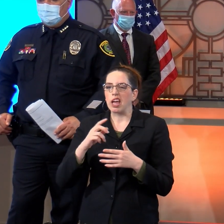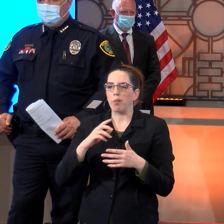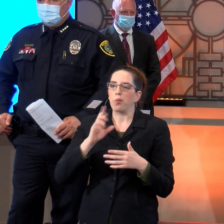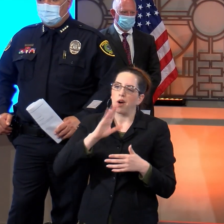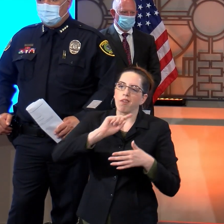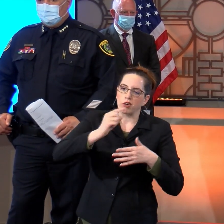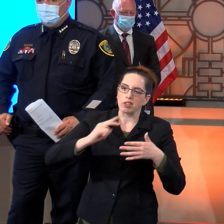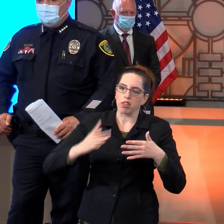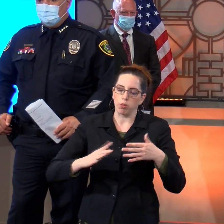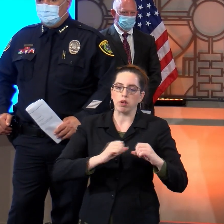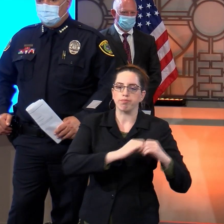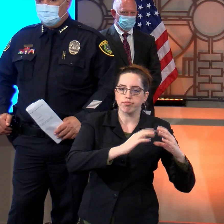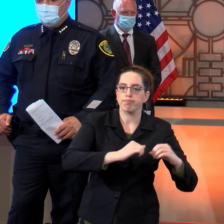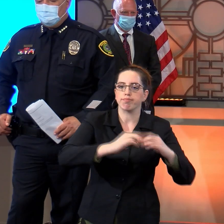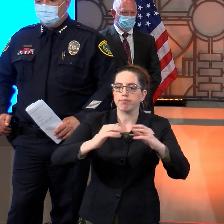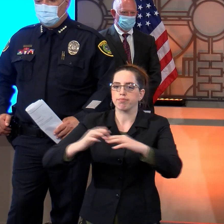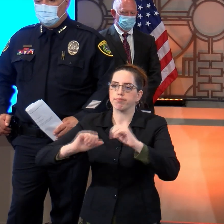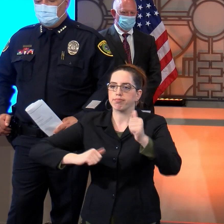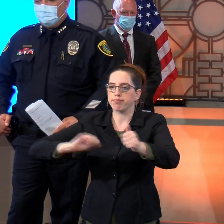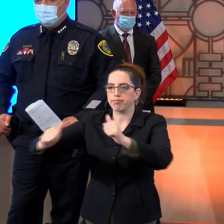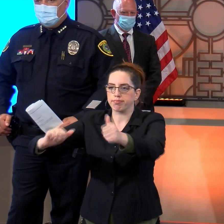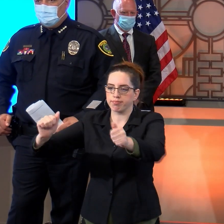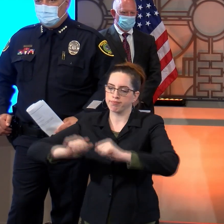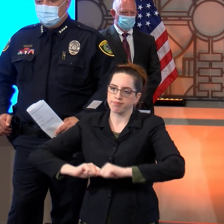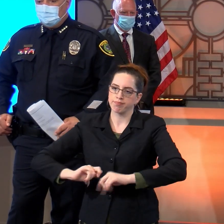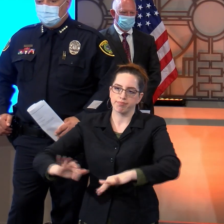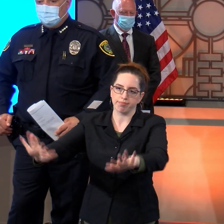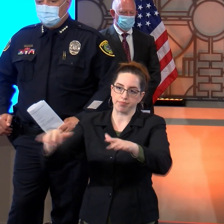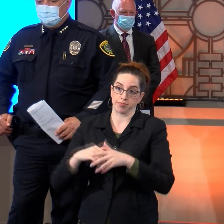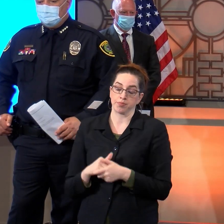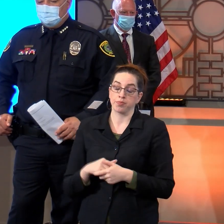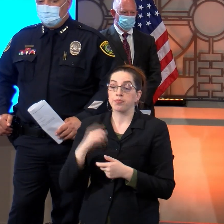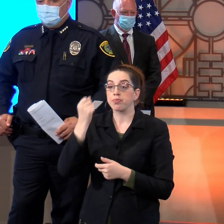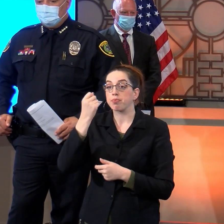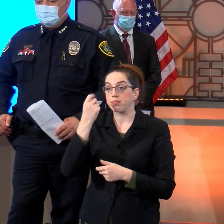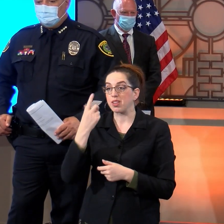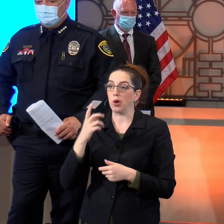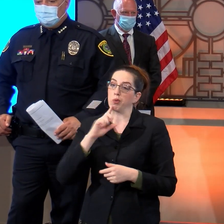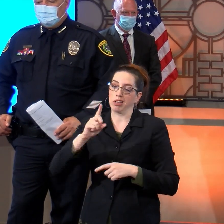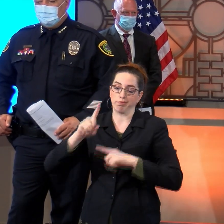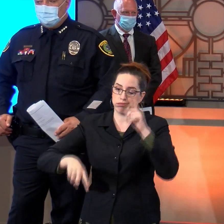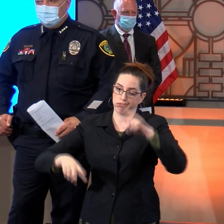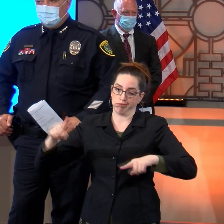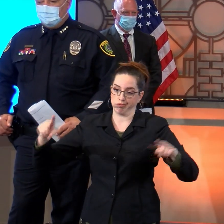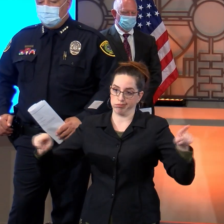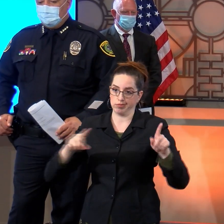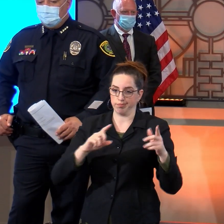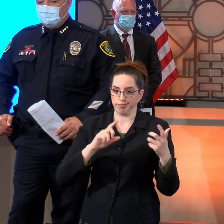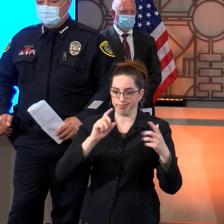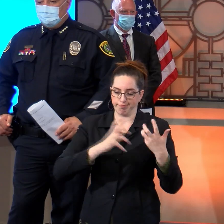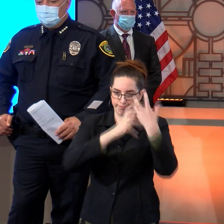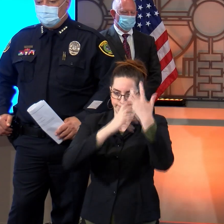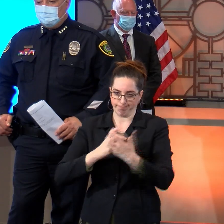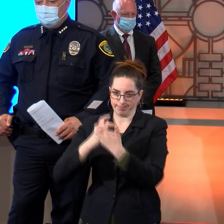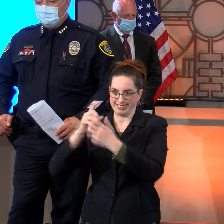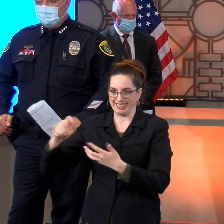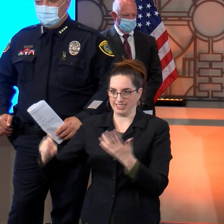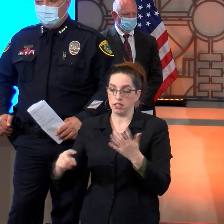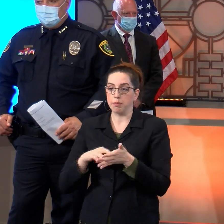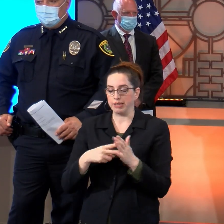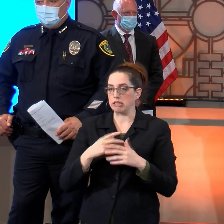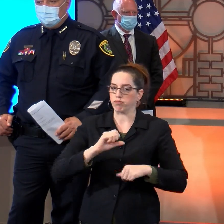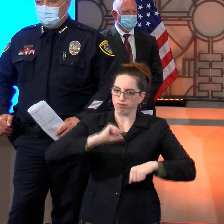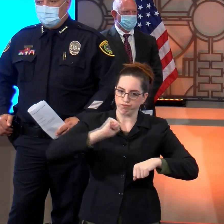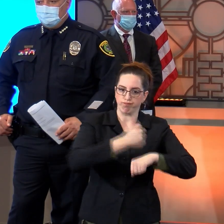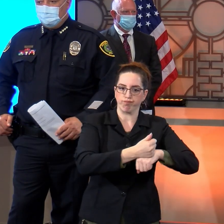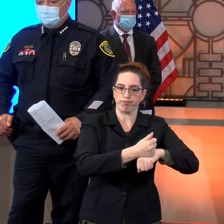order, build those sites out across the city. Now, the needs are diverse, so you can expect that to come in fixed sites like